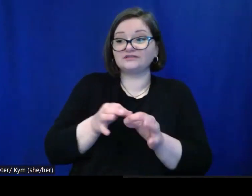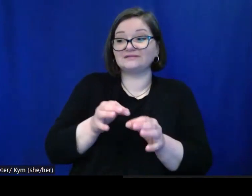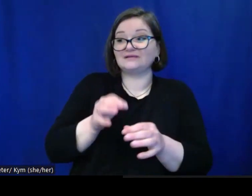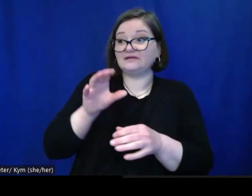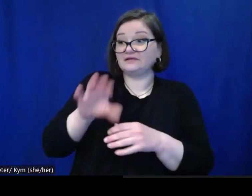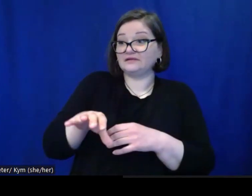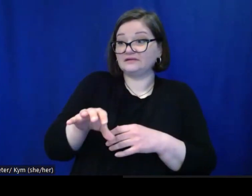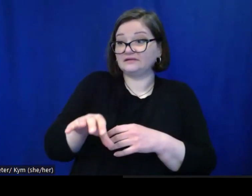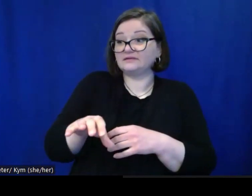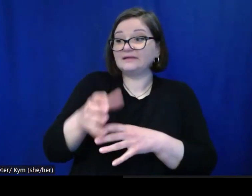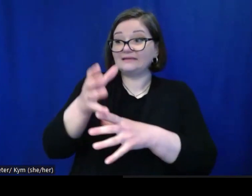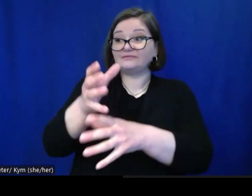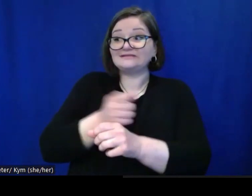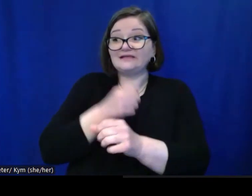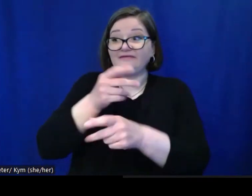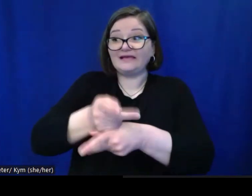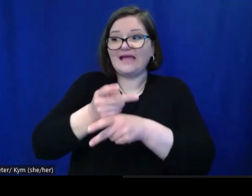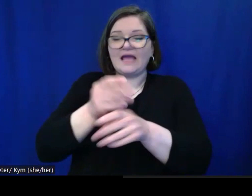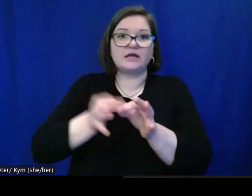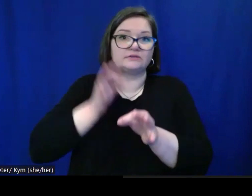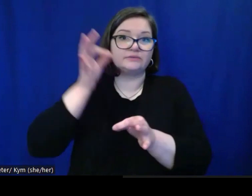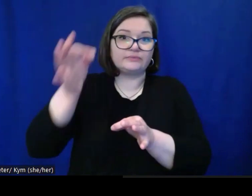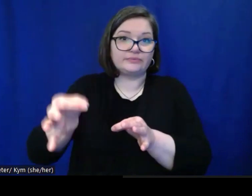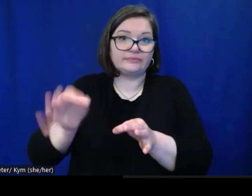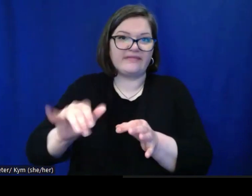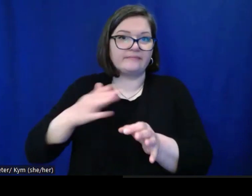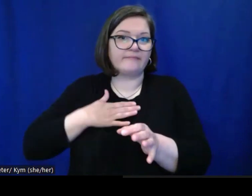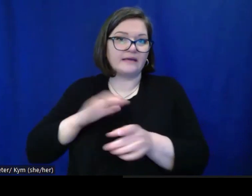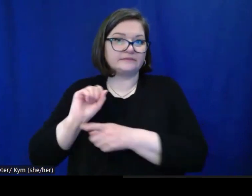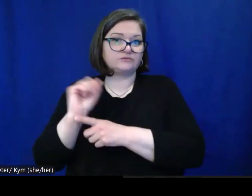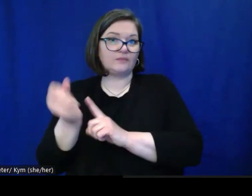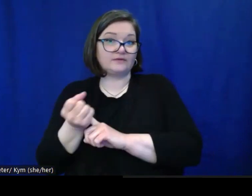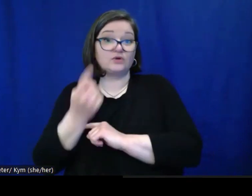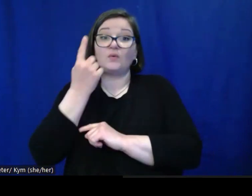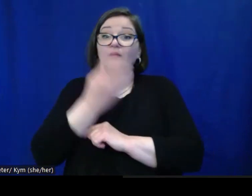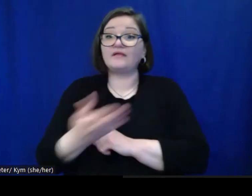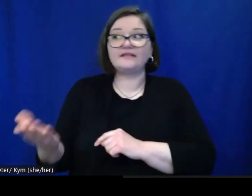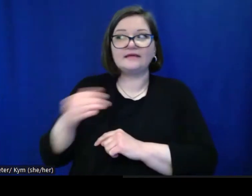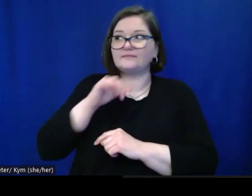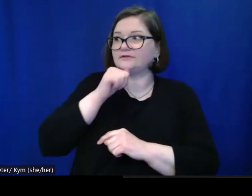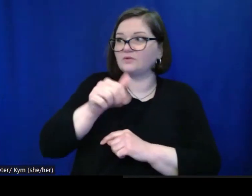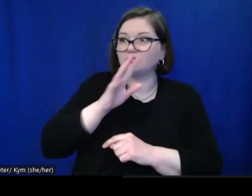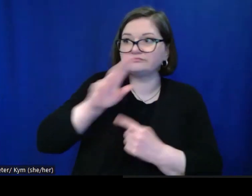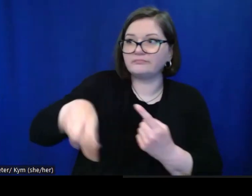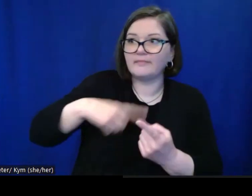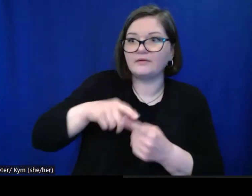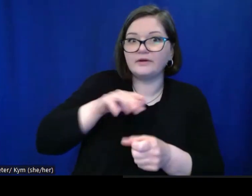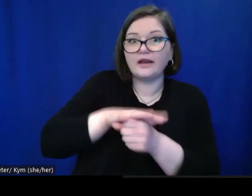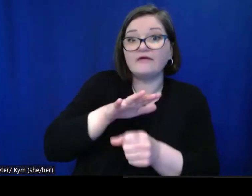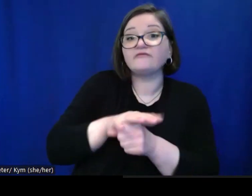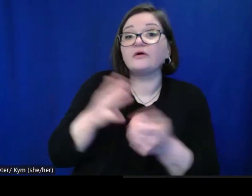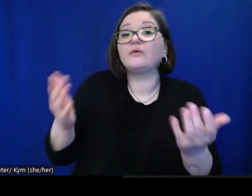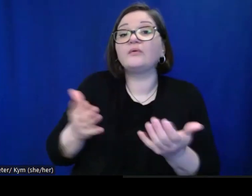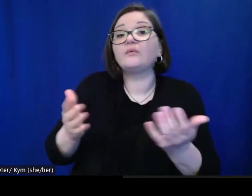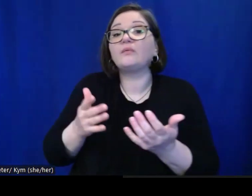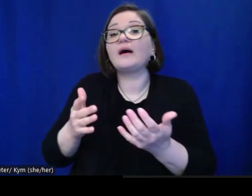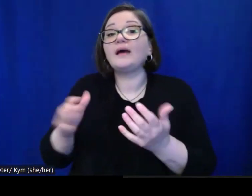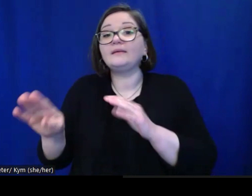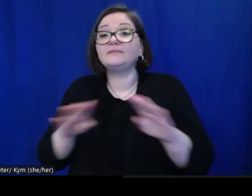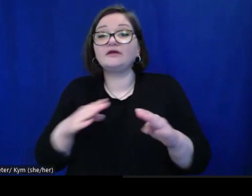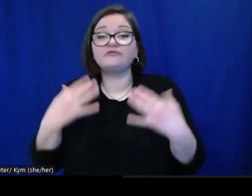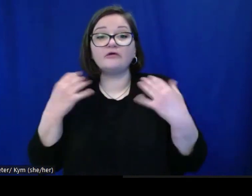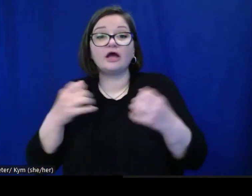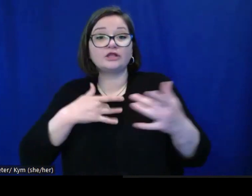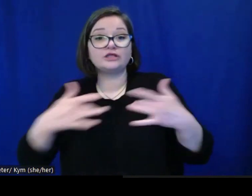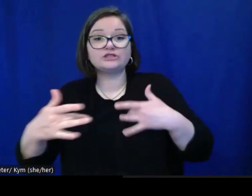was absolutely my case. One of the things that is not talked about enough, the underreporting of behavioral health concerns, because as